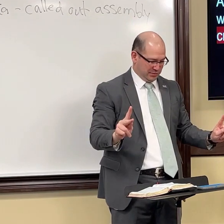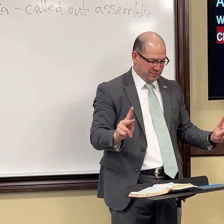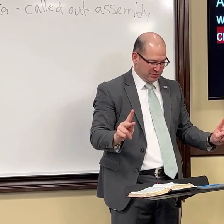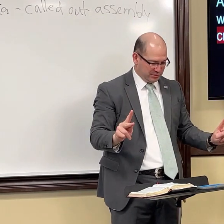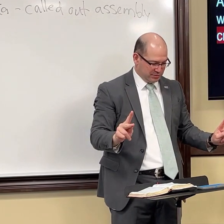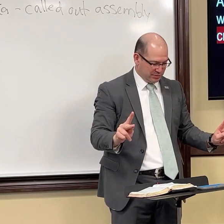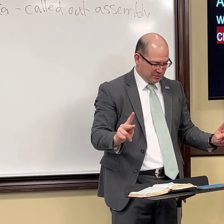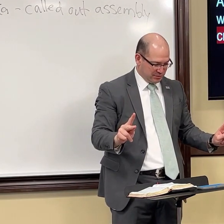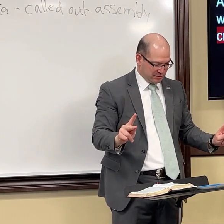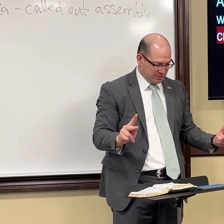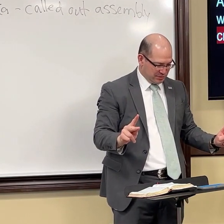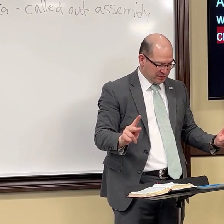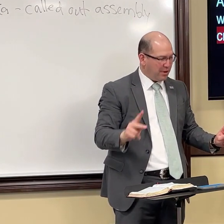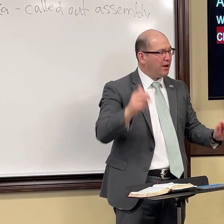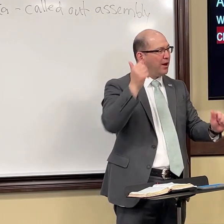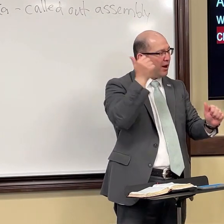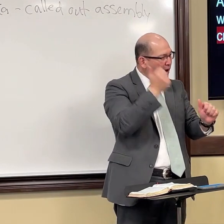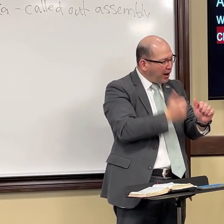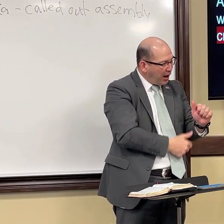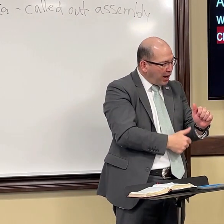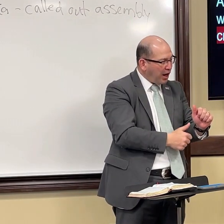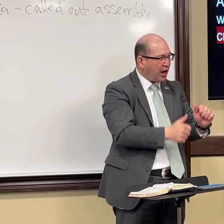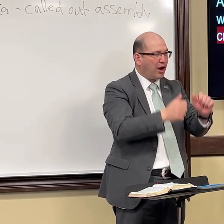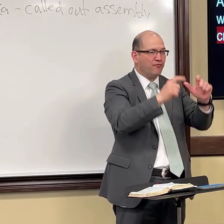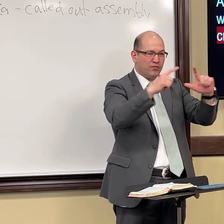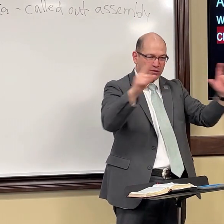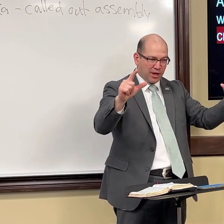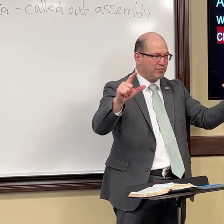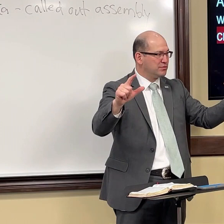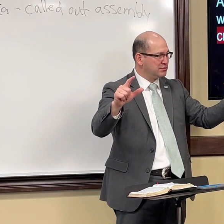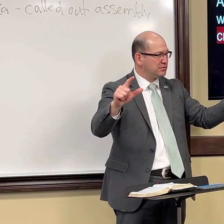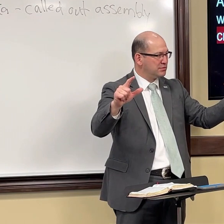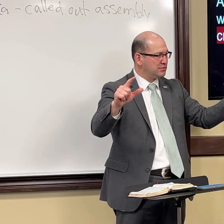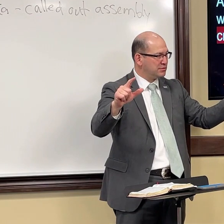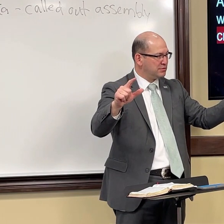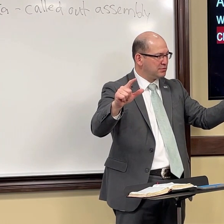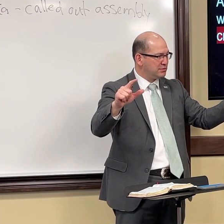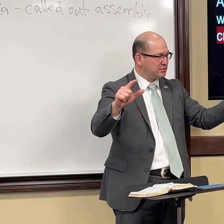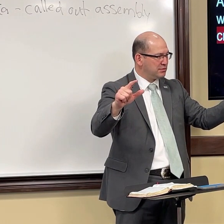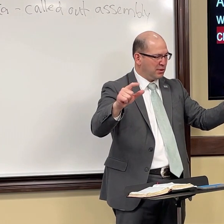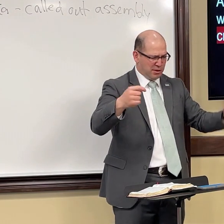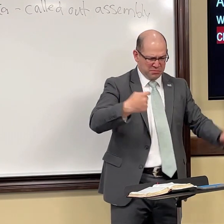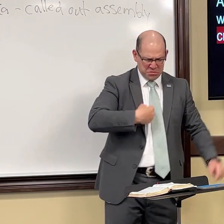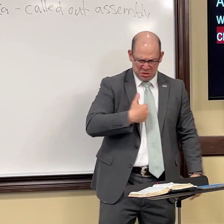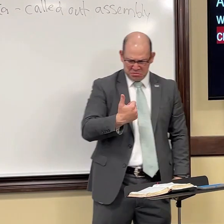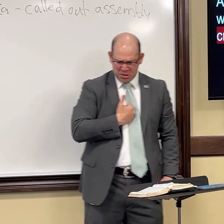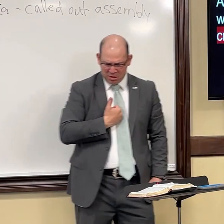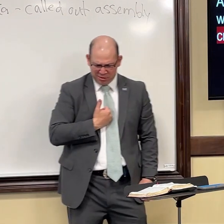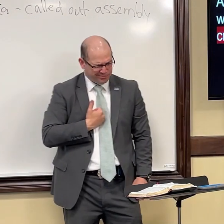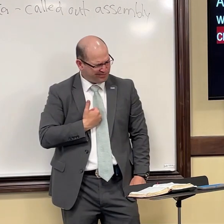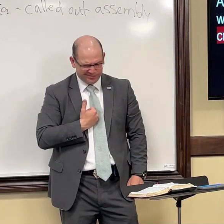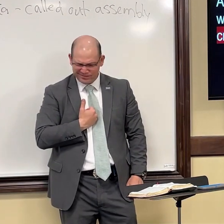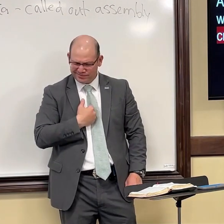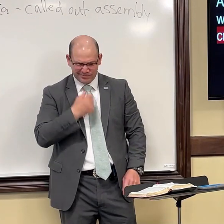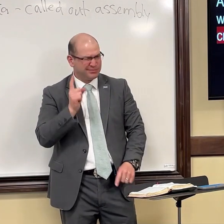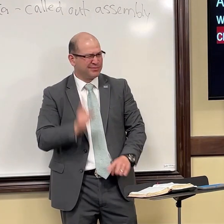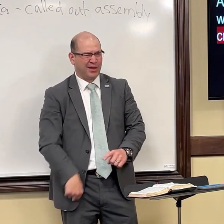Every creature, every person, every language. Me, myself, you